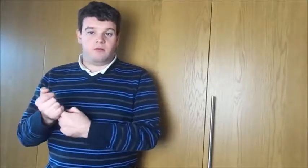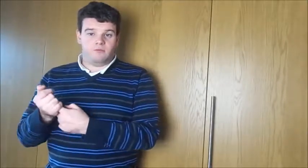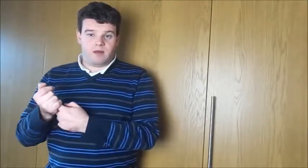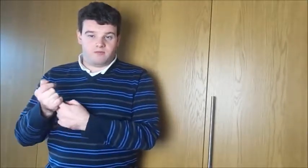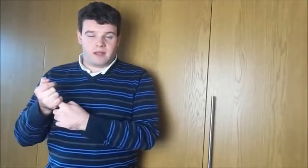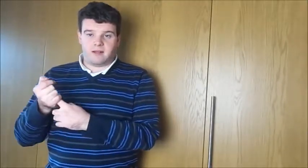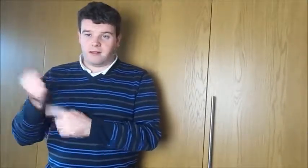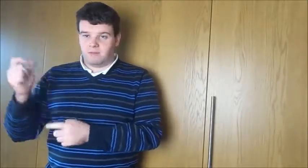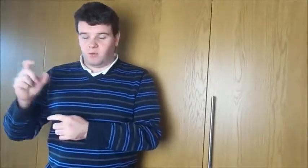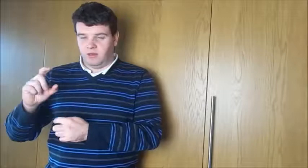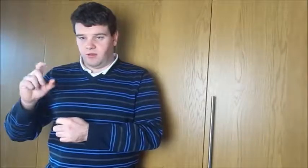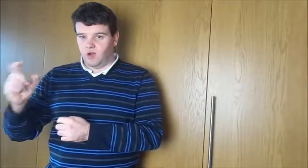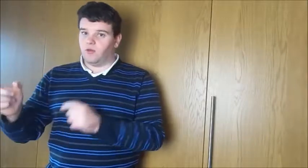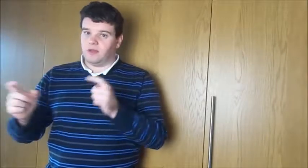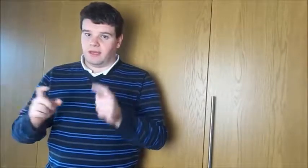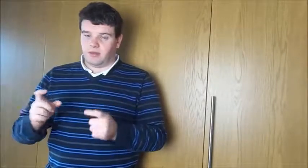about the relationship between Sir John and